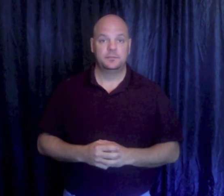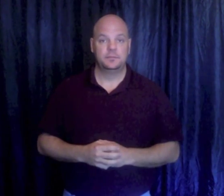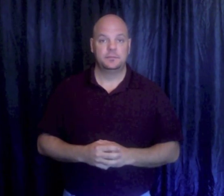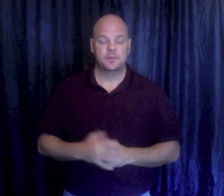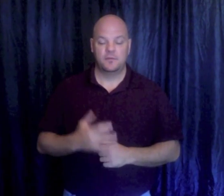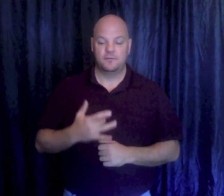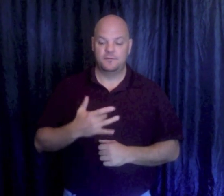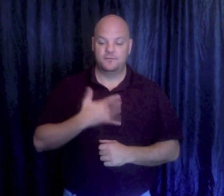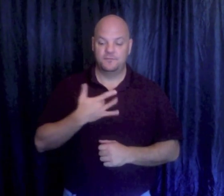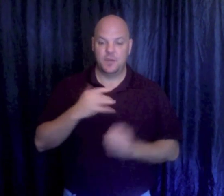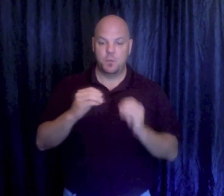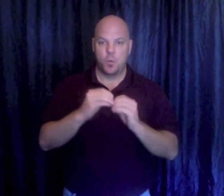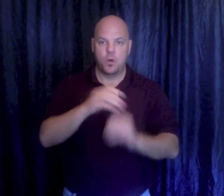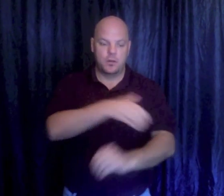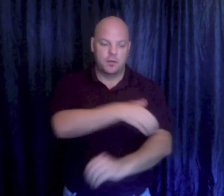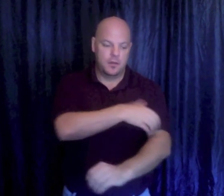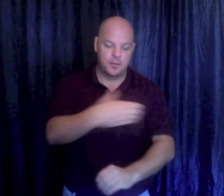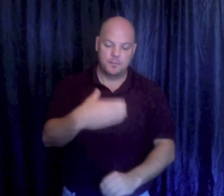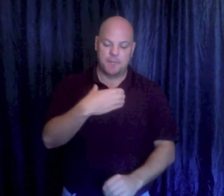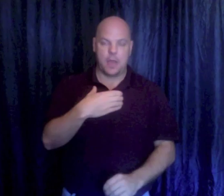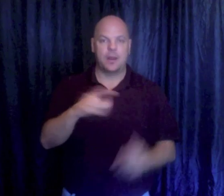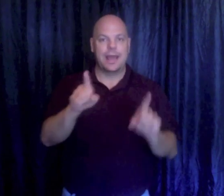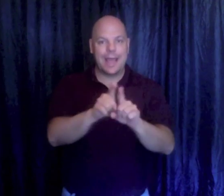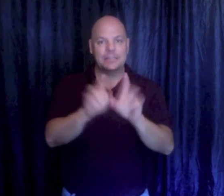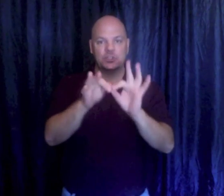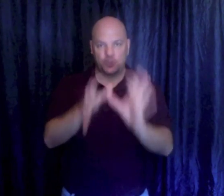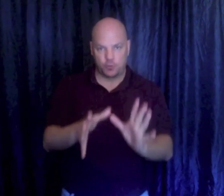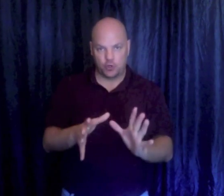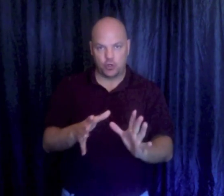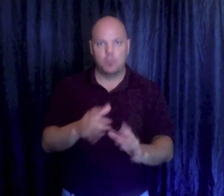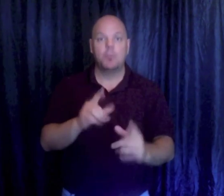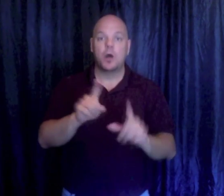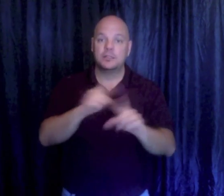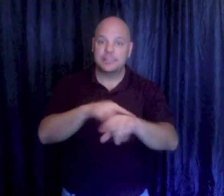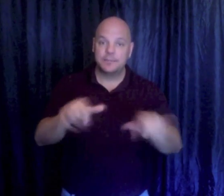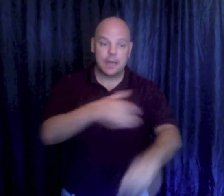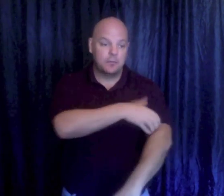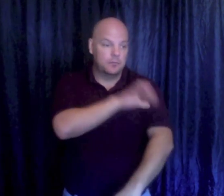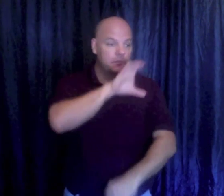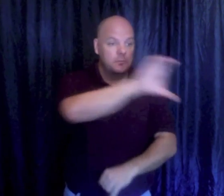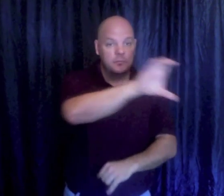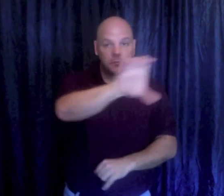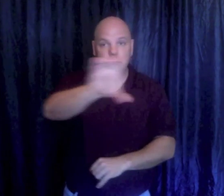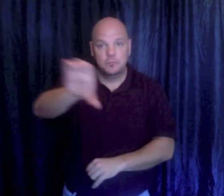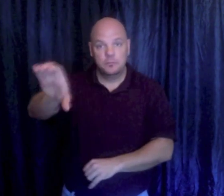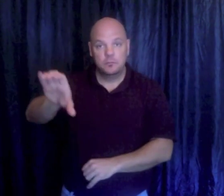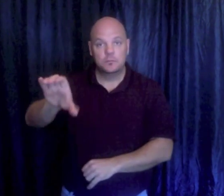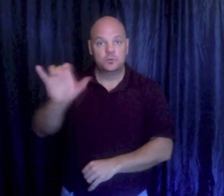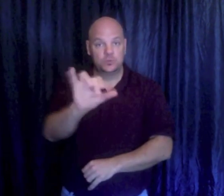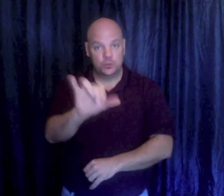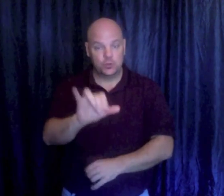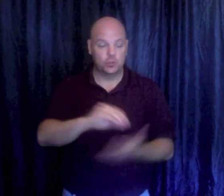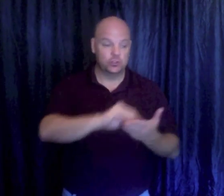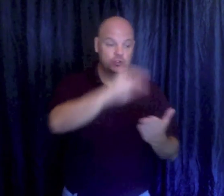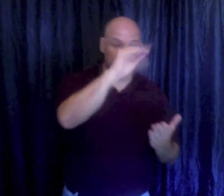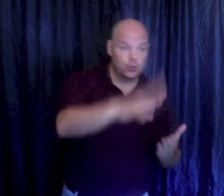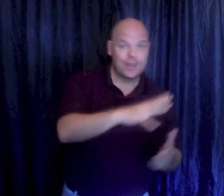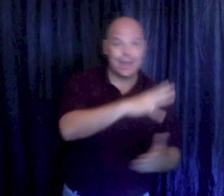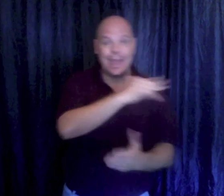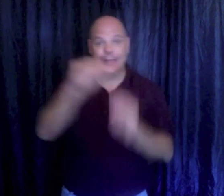as an interpreter. The trick is to turn the empowerment back on the student and the teachers. Give them the